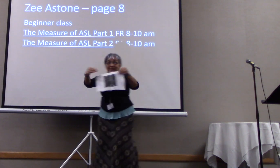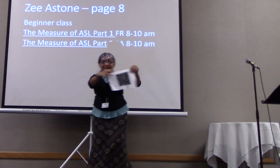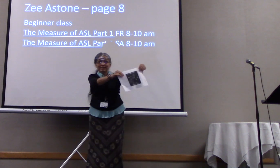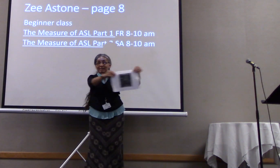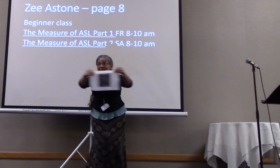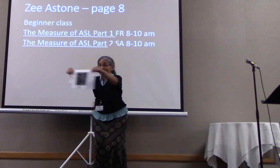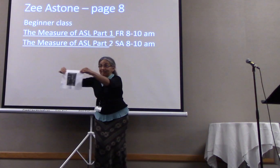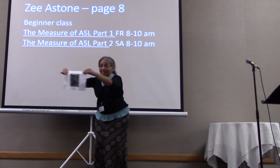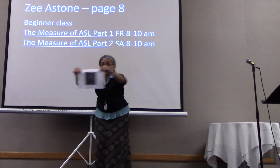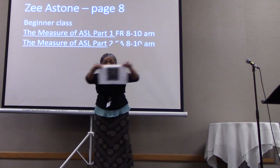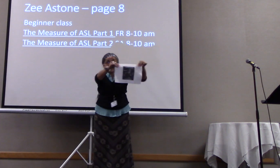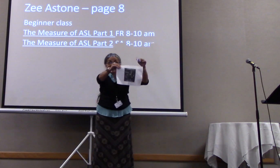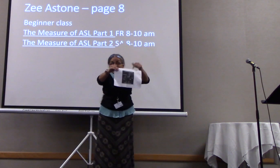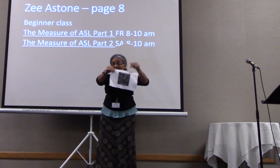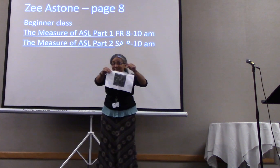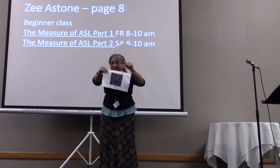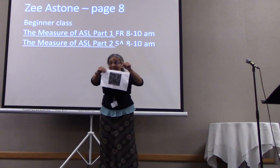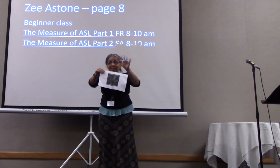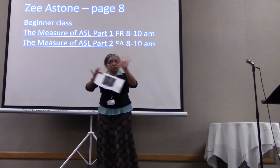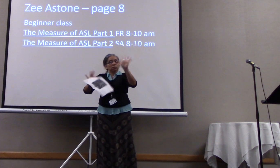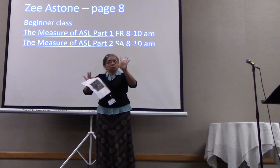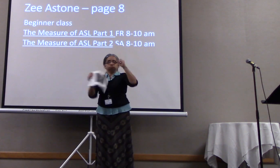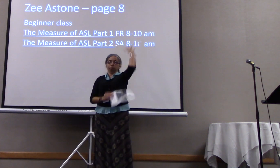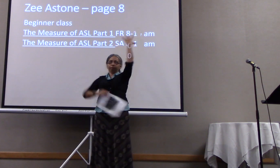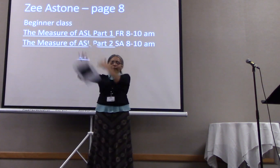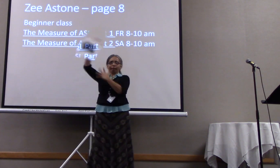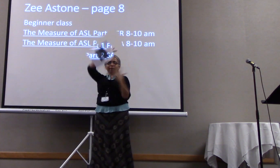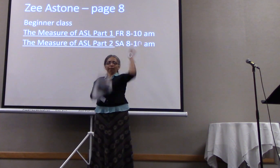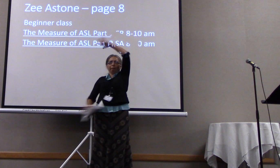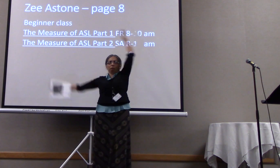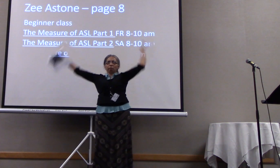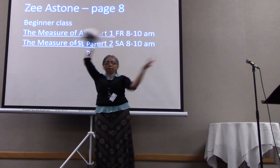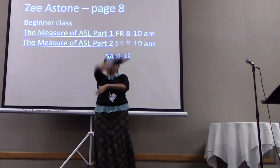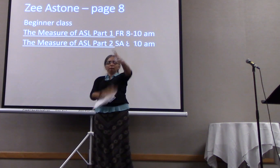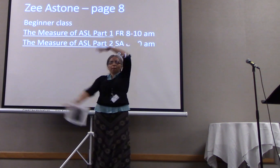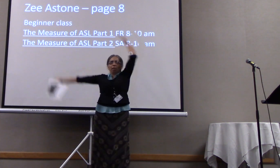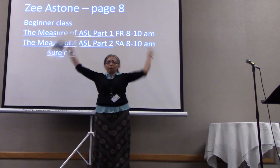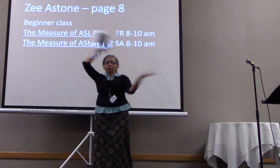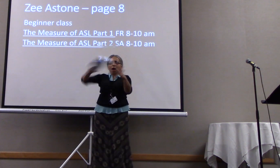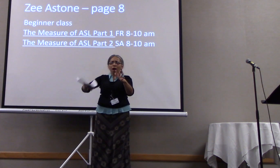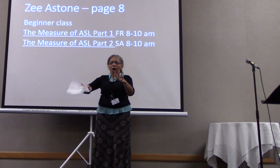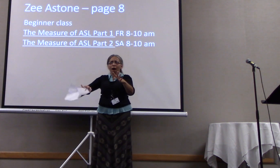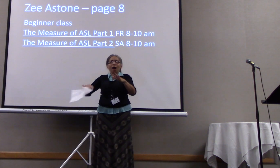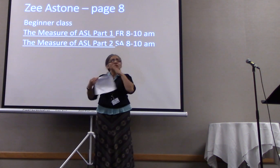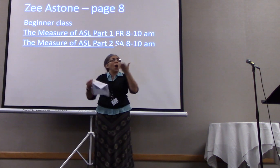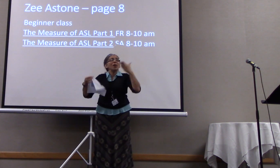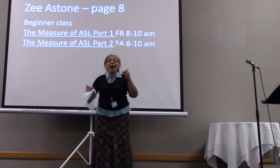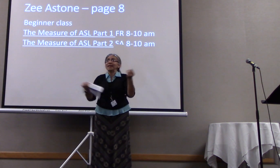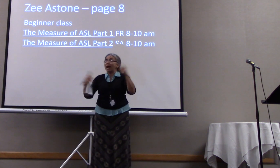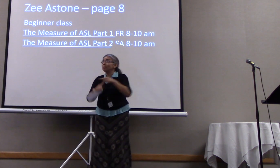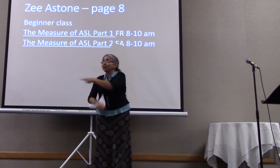And it would be kind of like that guy, you know. We don't want to do that. You know, you just look